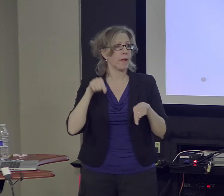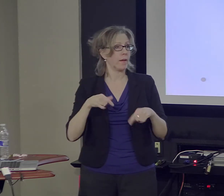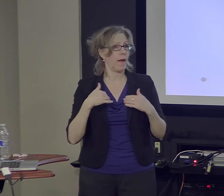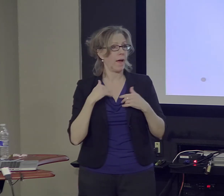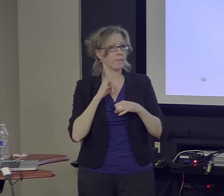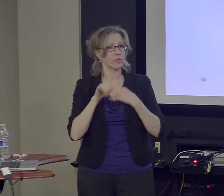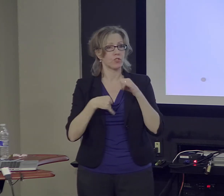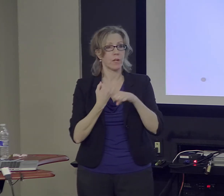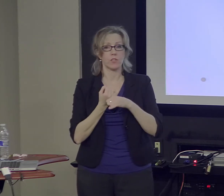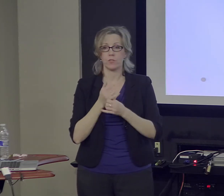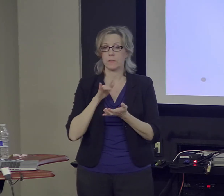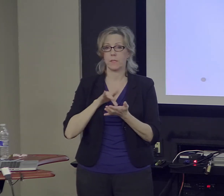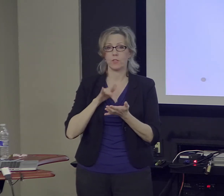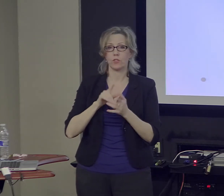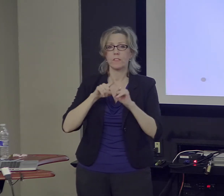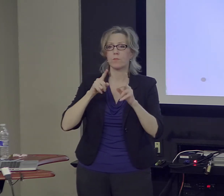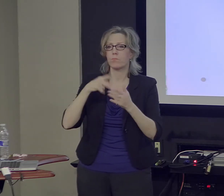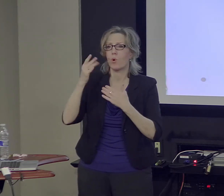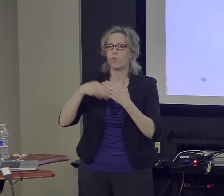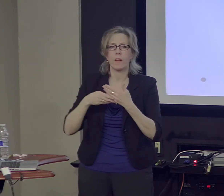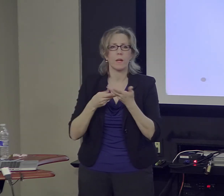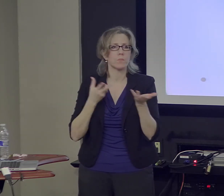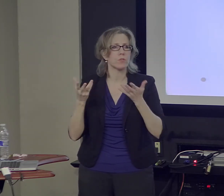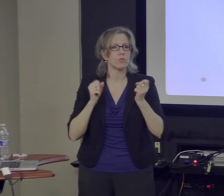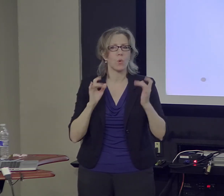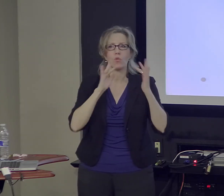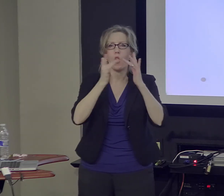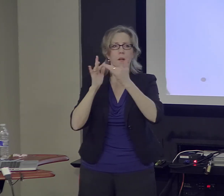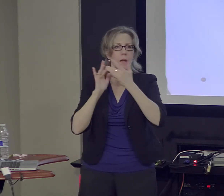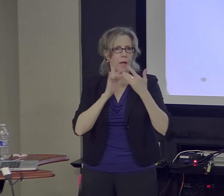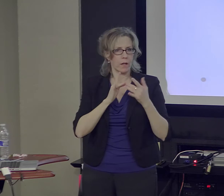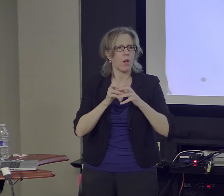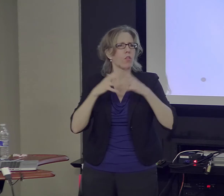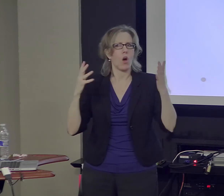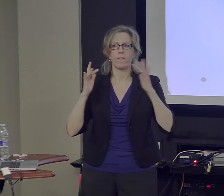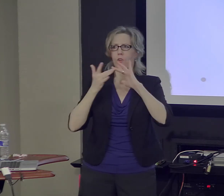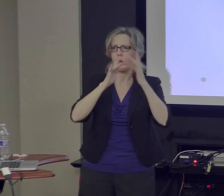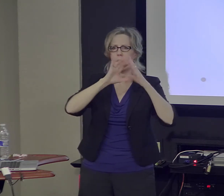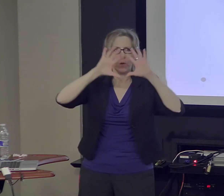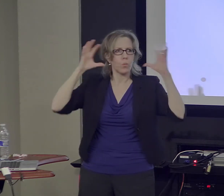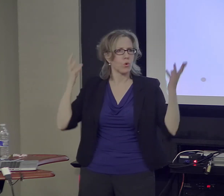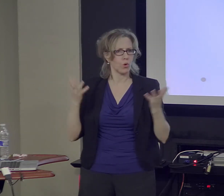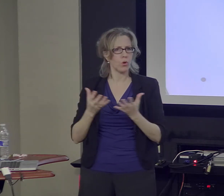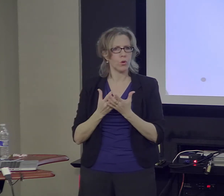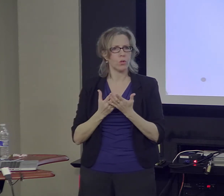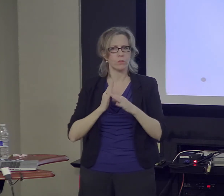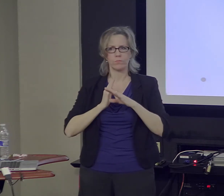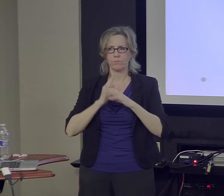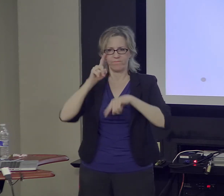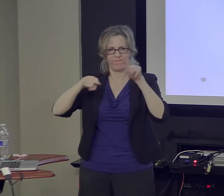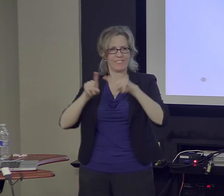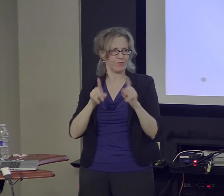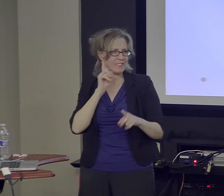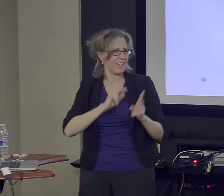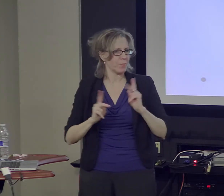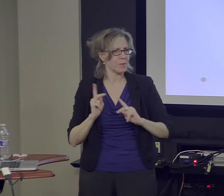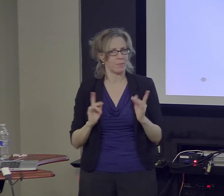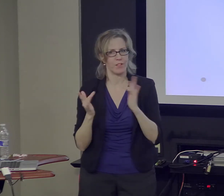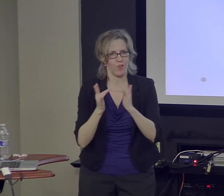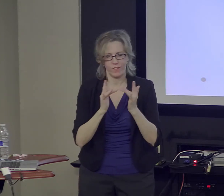together. Gallaudet has an international center and a lot of programs that are offered online,